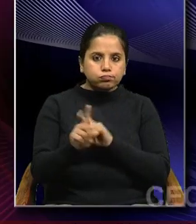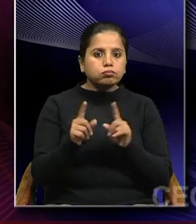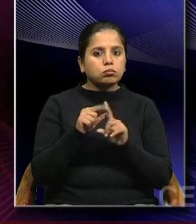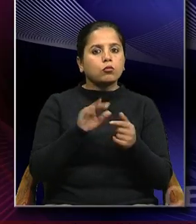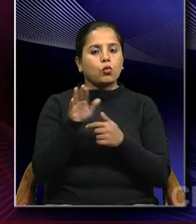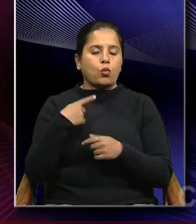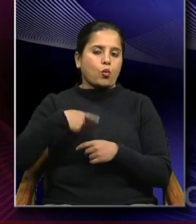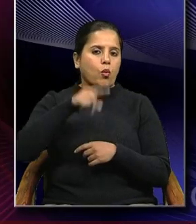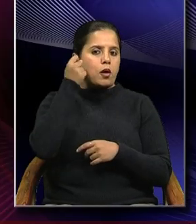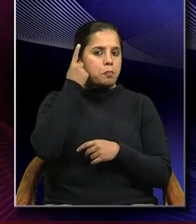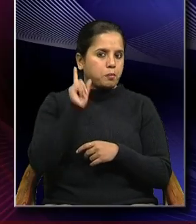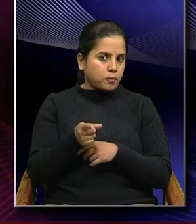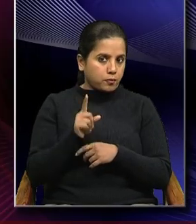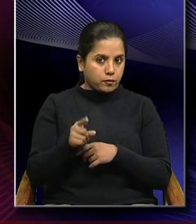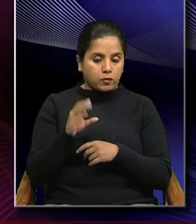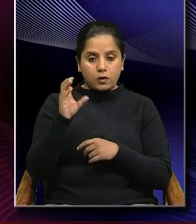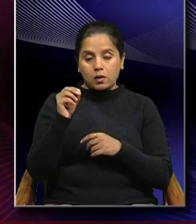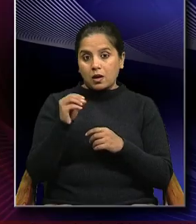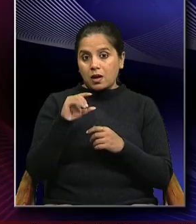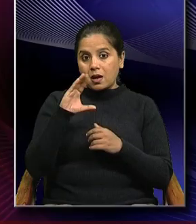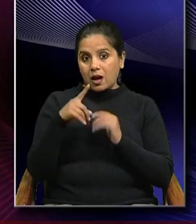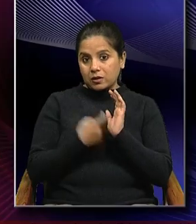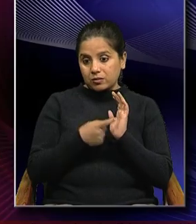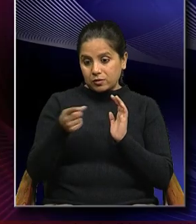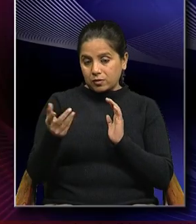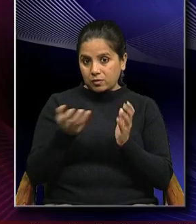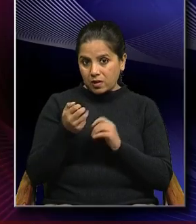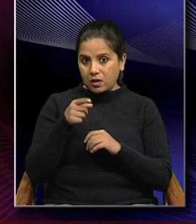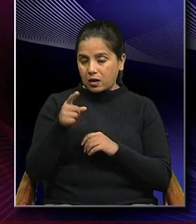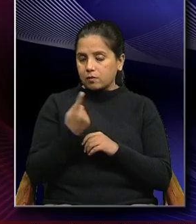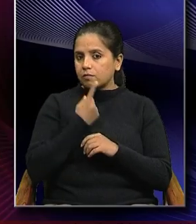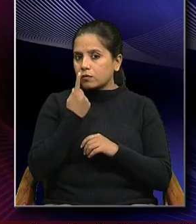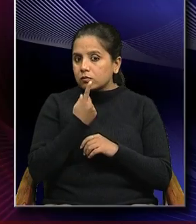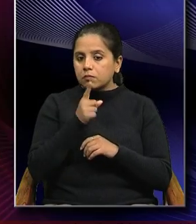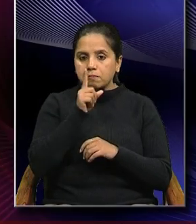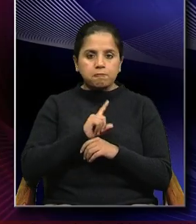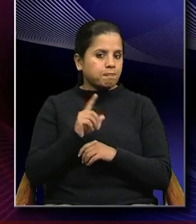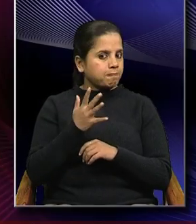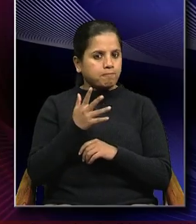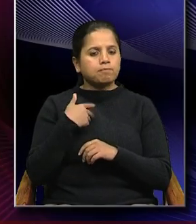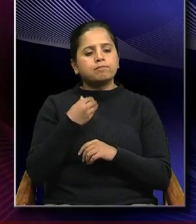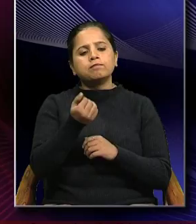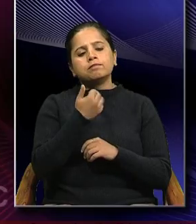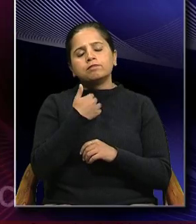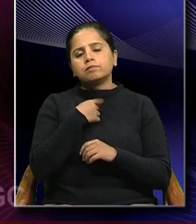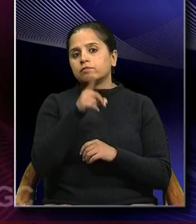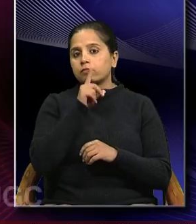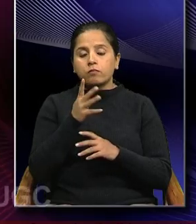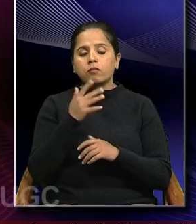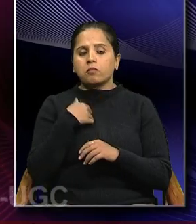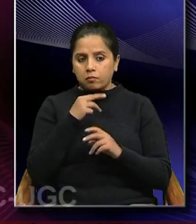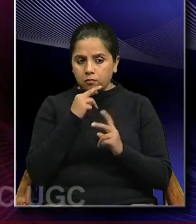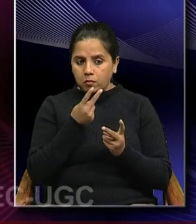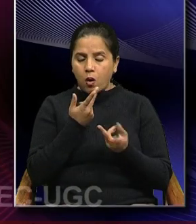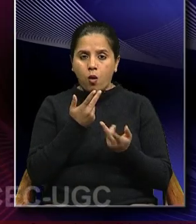to understand that customers are not going to be very silent receptor of your messages, they may resist to